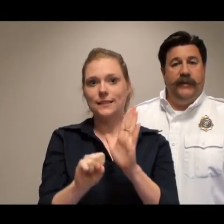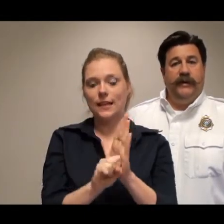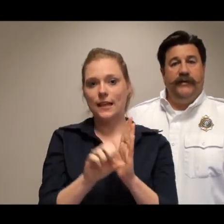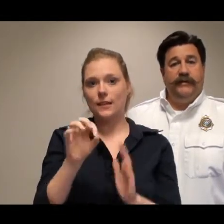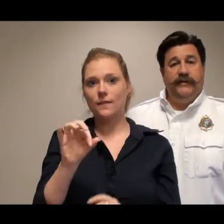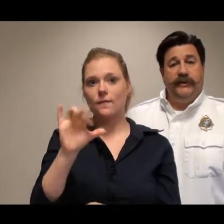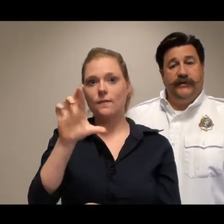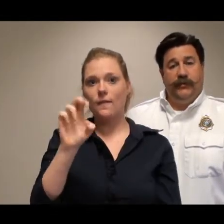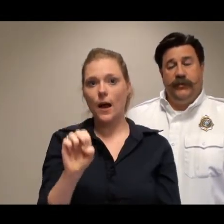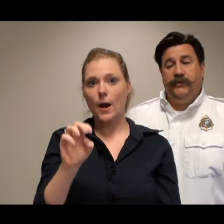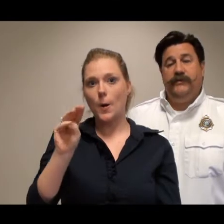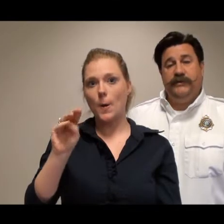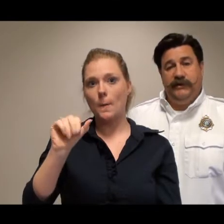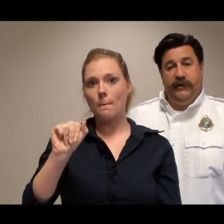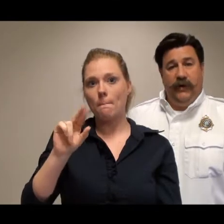And this is interpreter Stacy Webb.